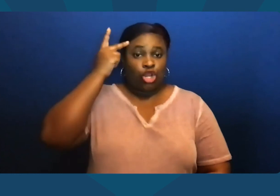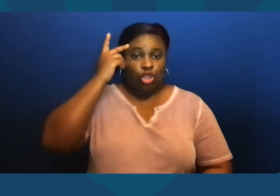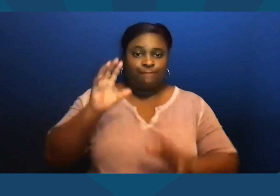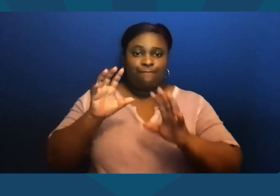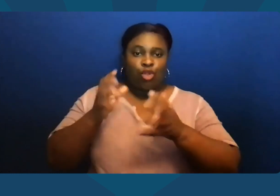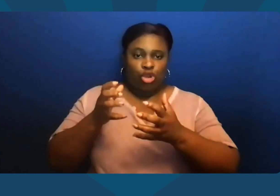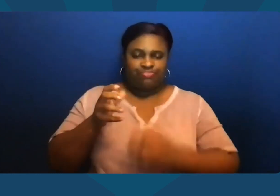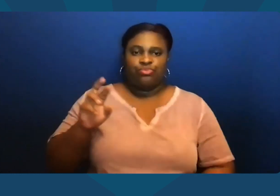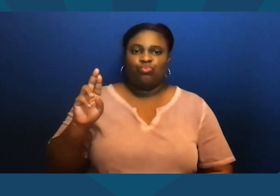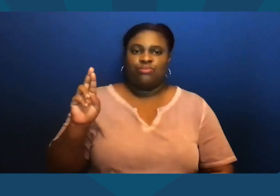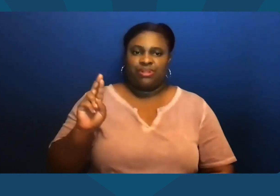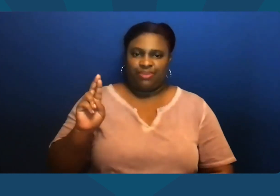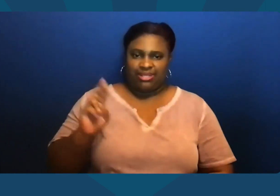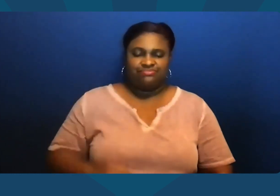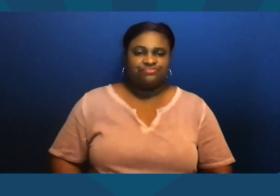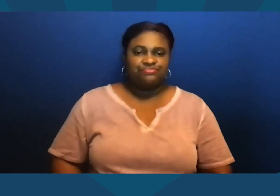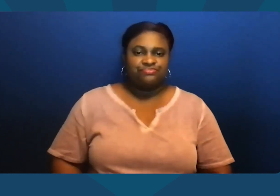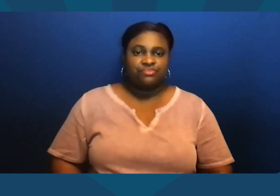Party, Republican.